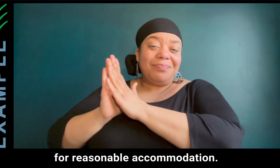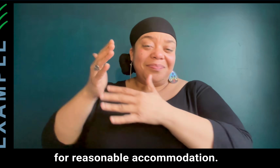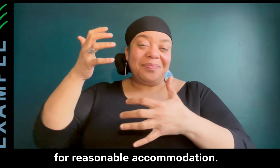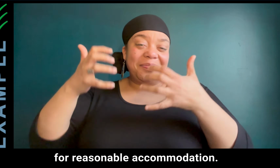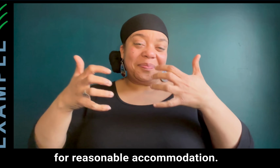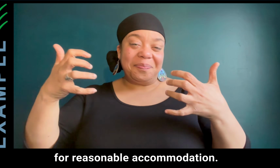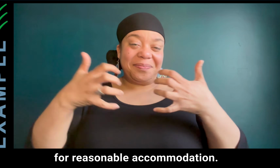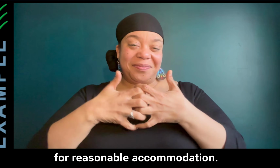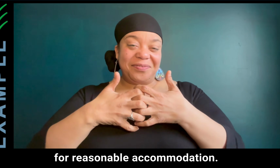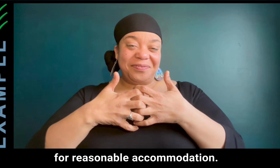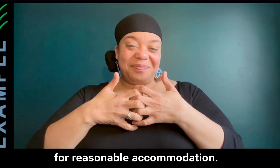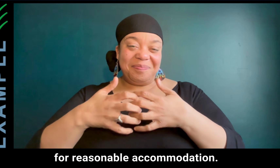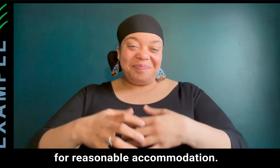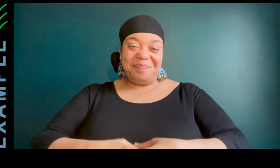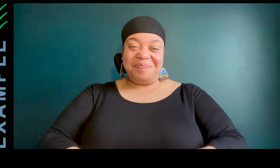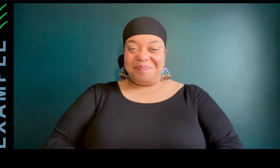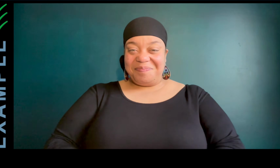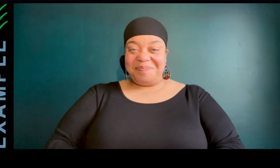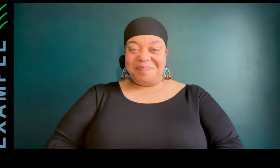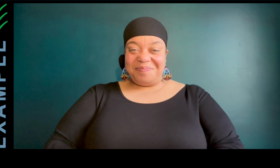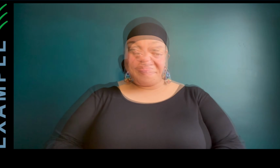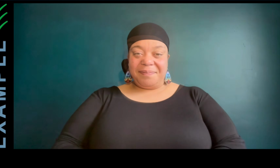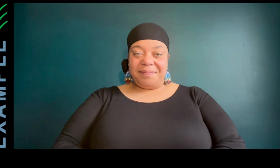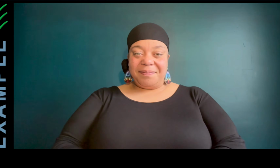for reasonable accommodation.